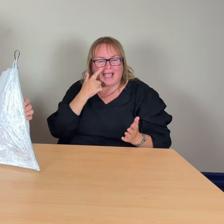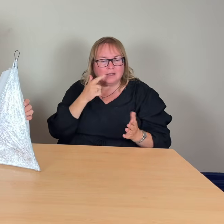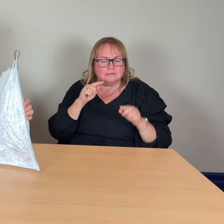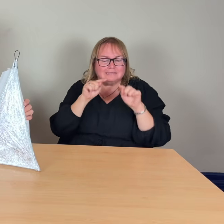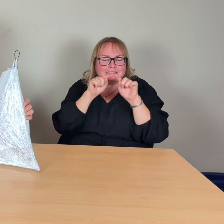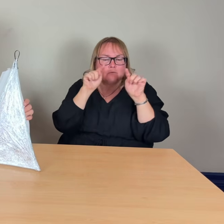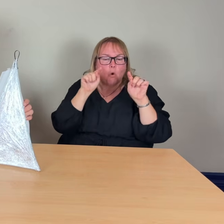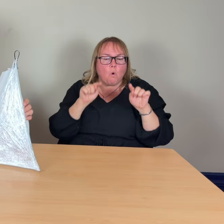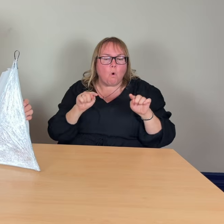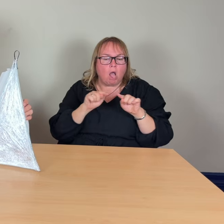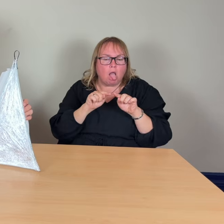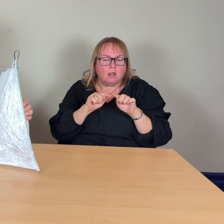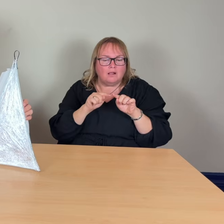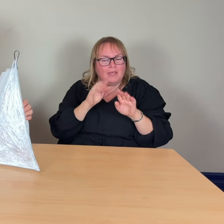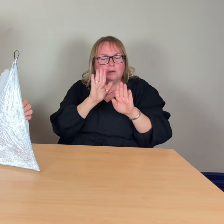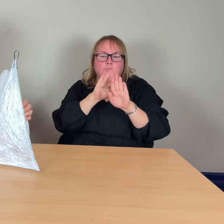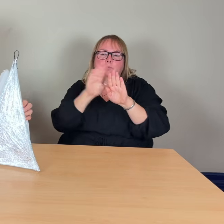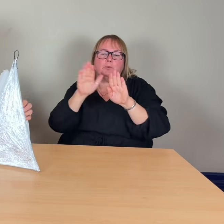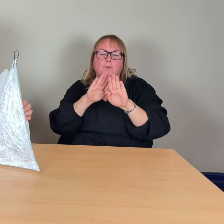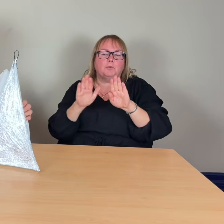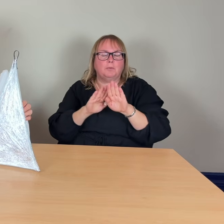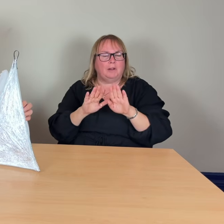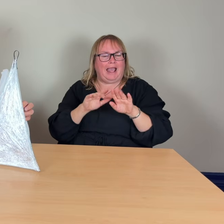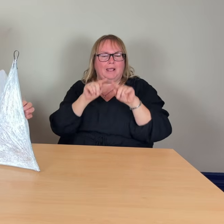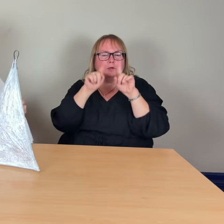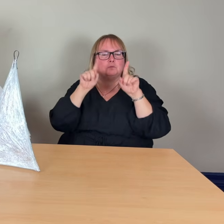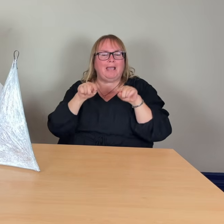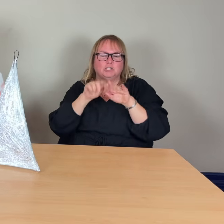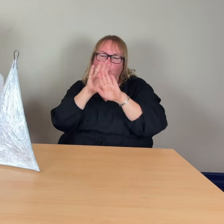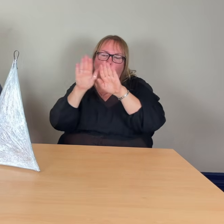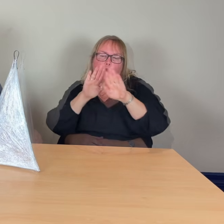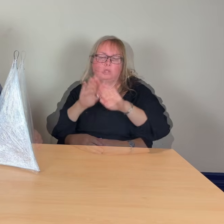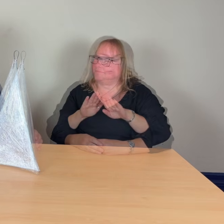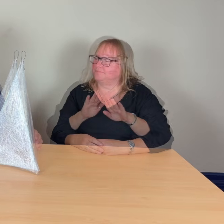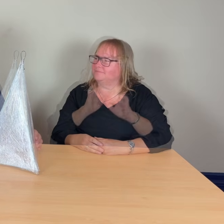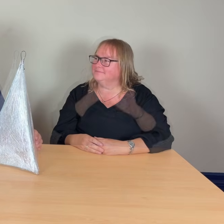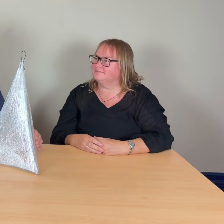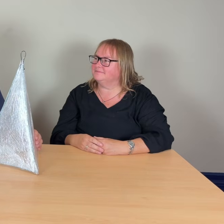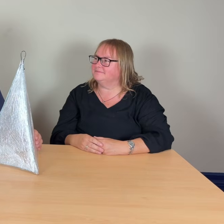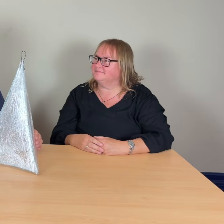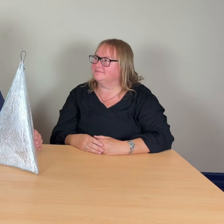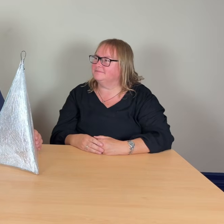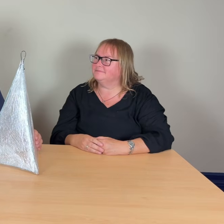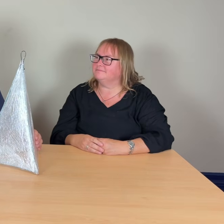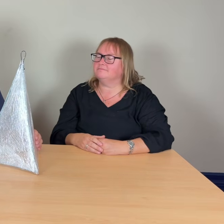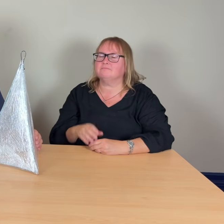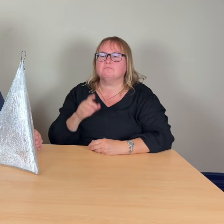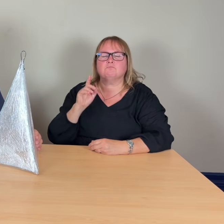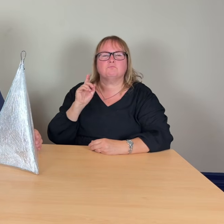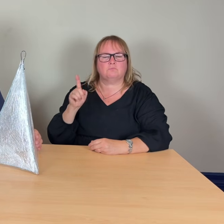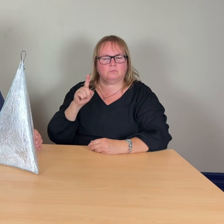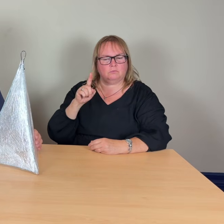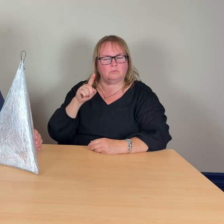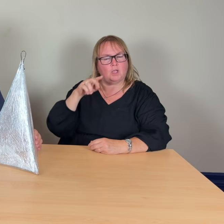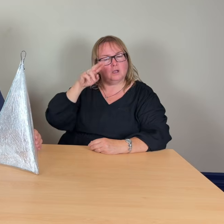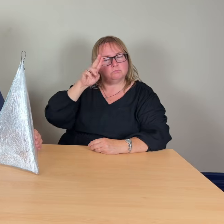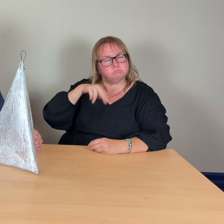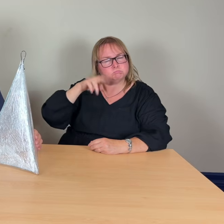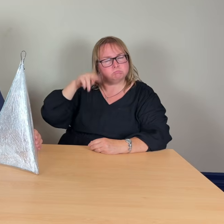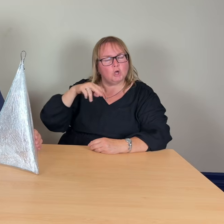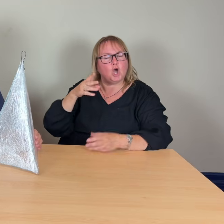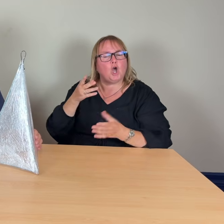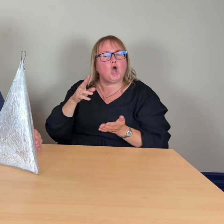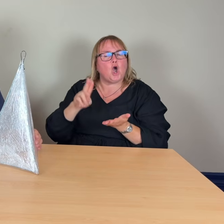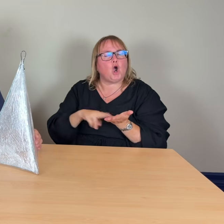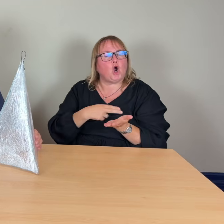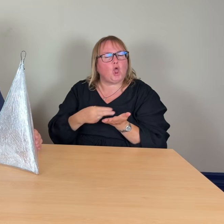and paste it on like a patchwork. It's completely up to you. So to glue the tissue on, we